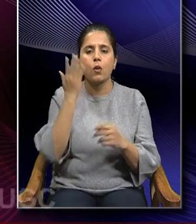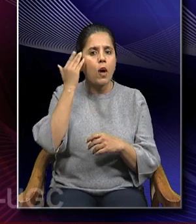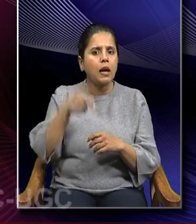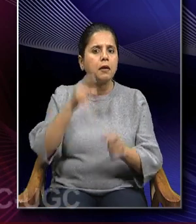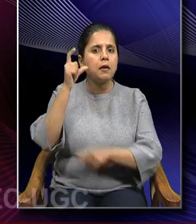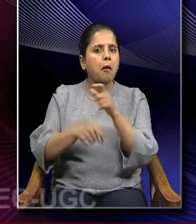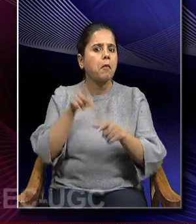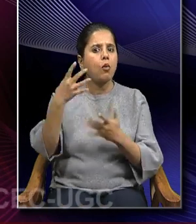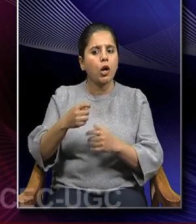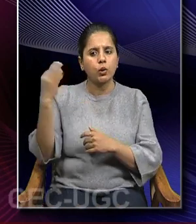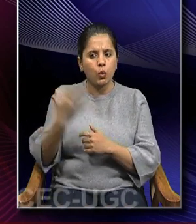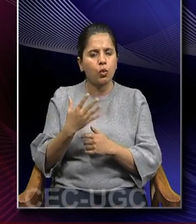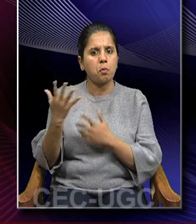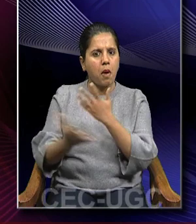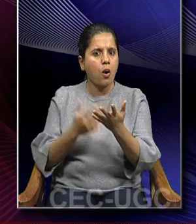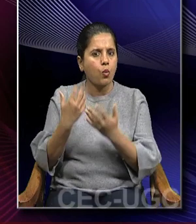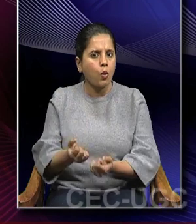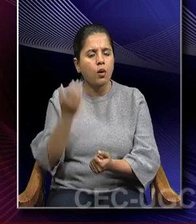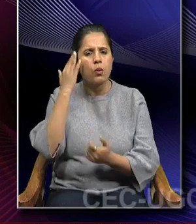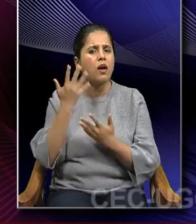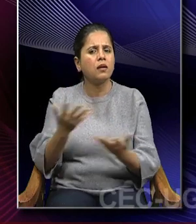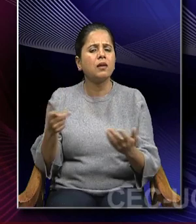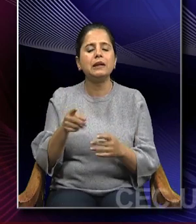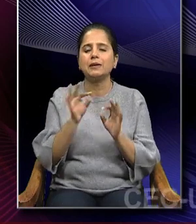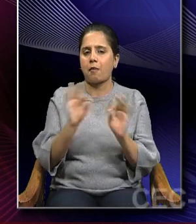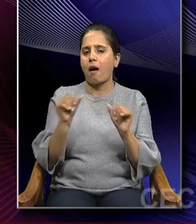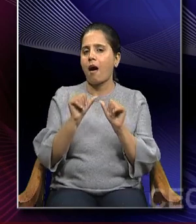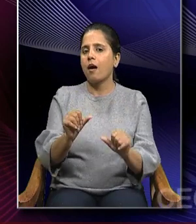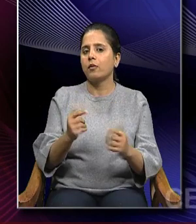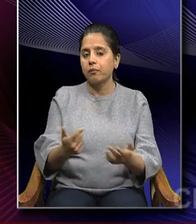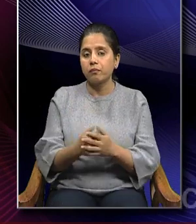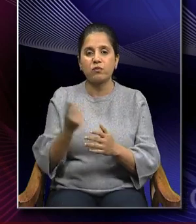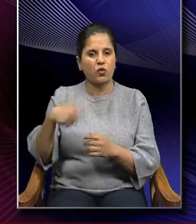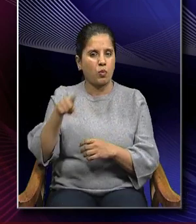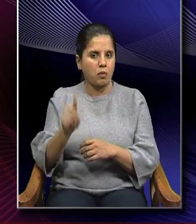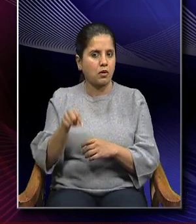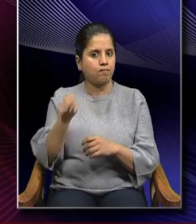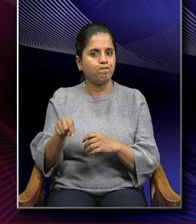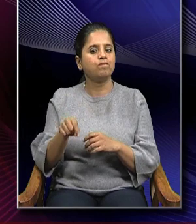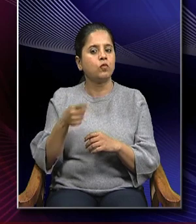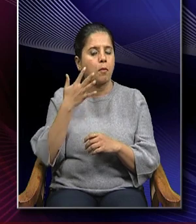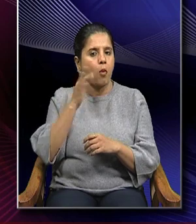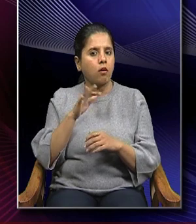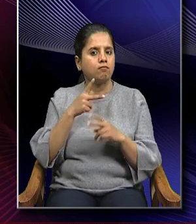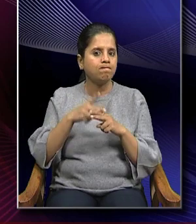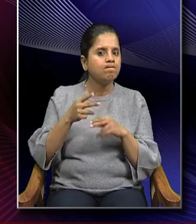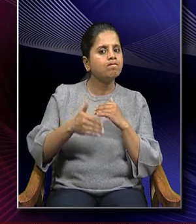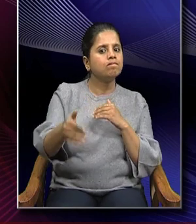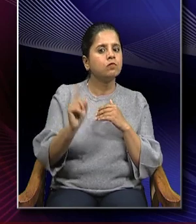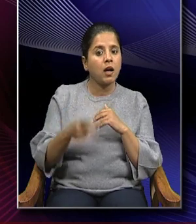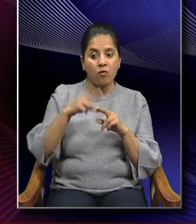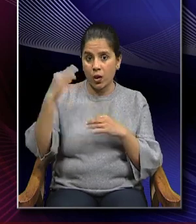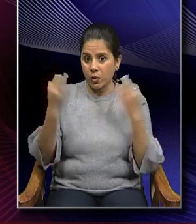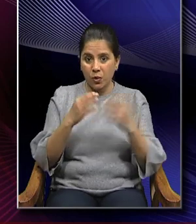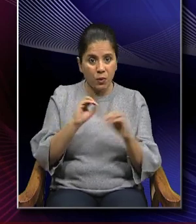companies go in for new products, and simple answer to this question is that they have to stay relevant in the marketplace. They have to